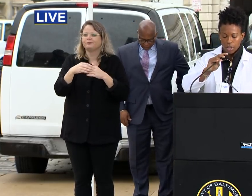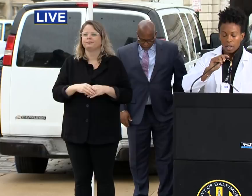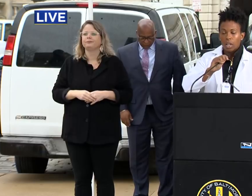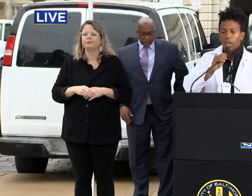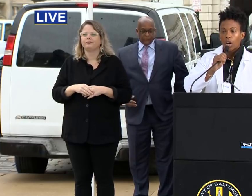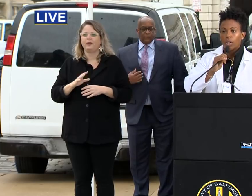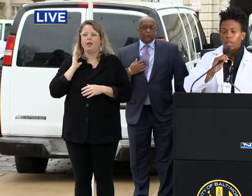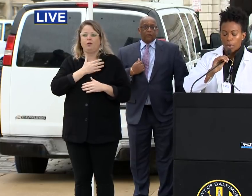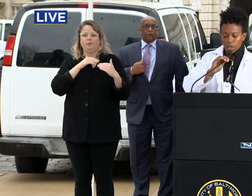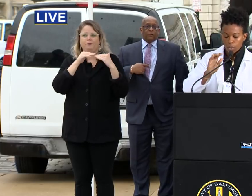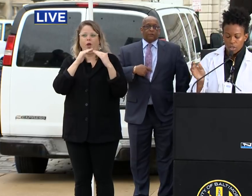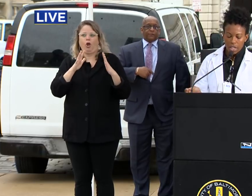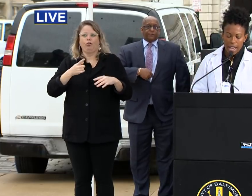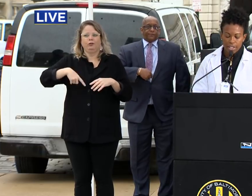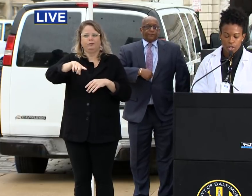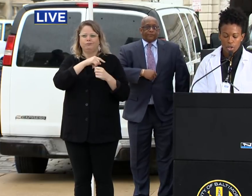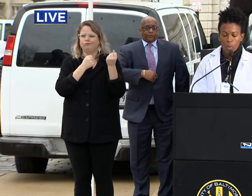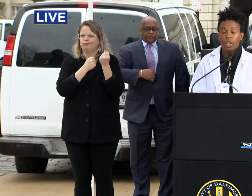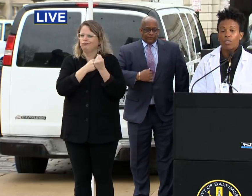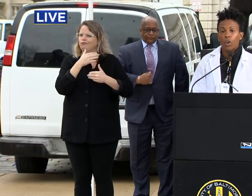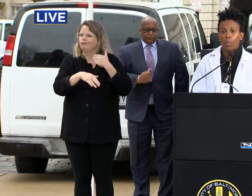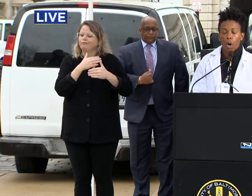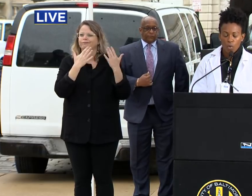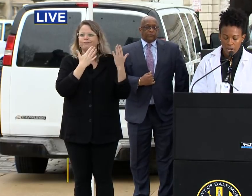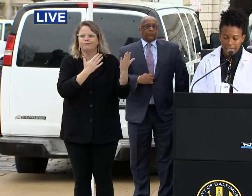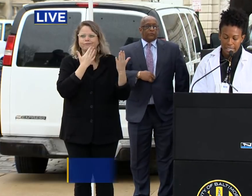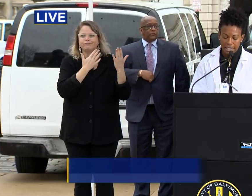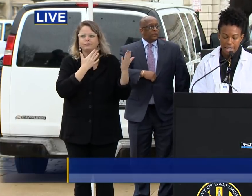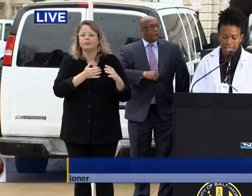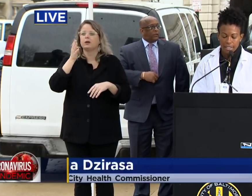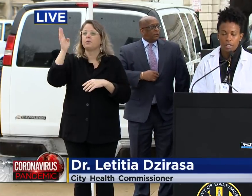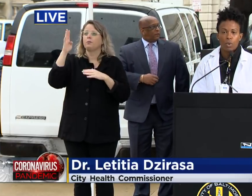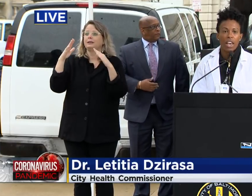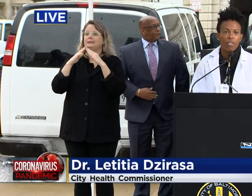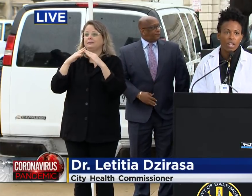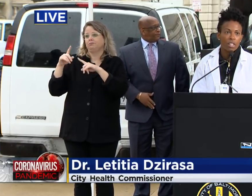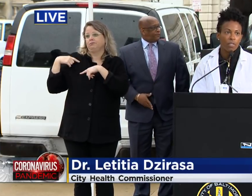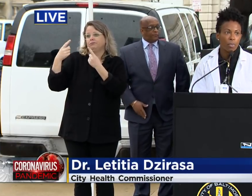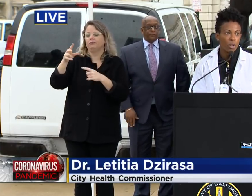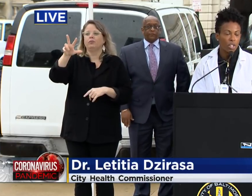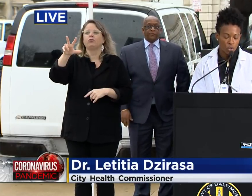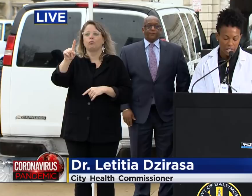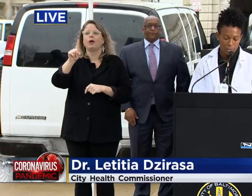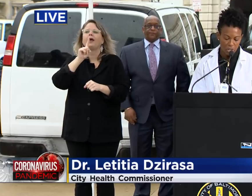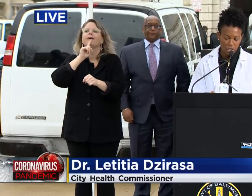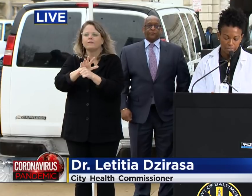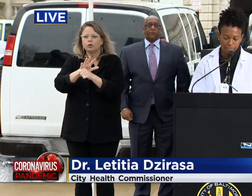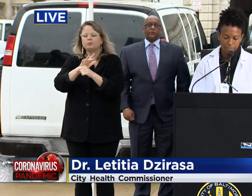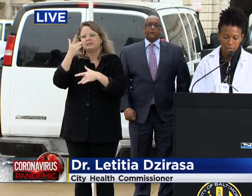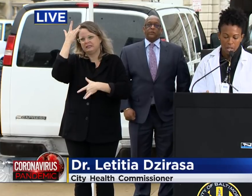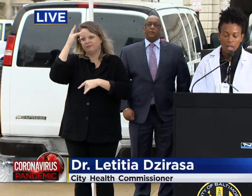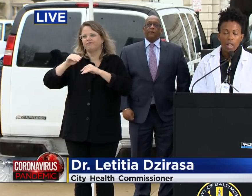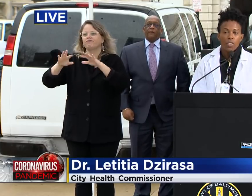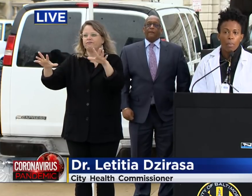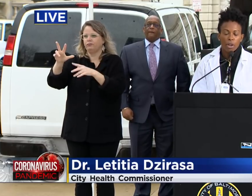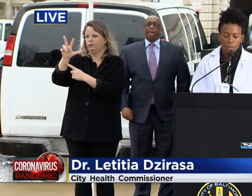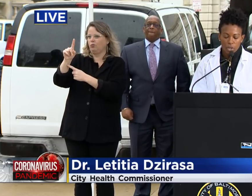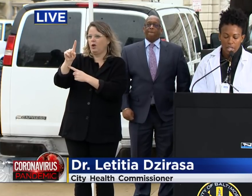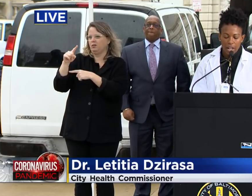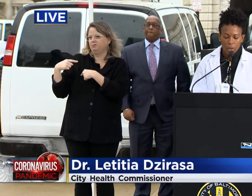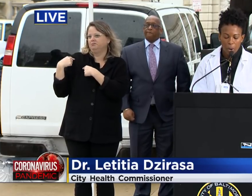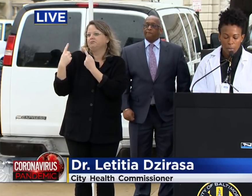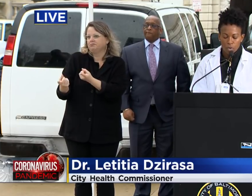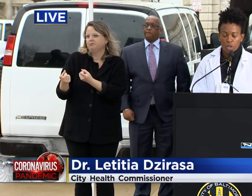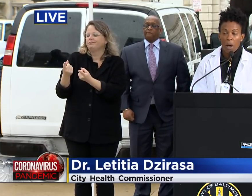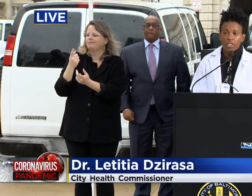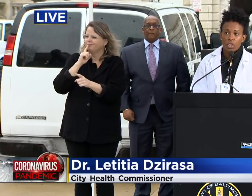support. Currently, Baltimore City has 31 confirmed COVID-19 cases with evidence of community transmission. The Baltimore